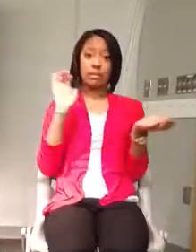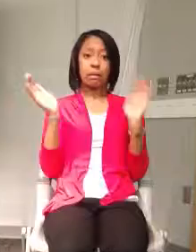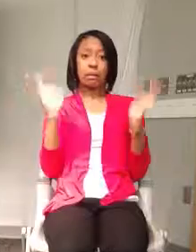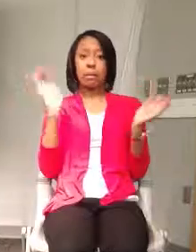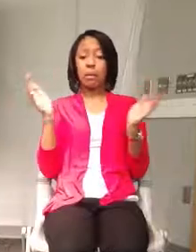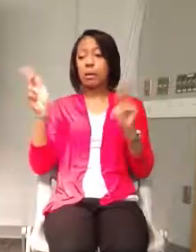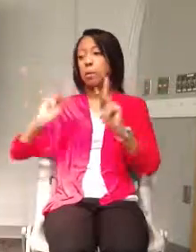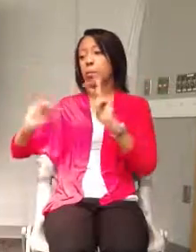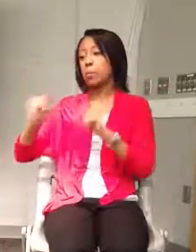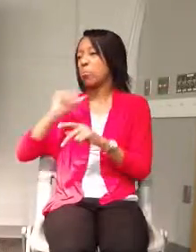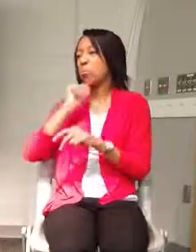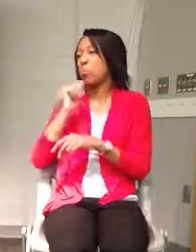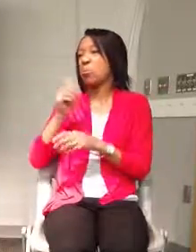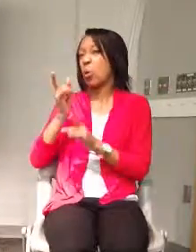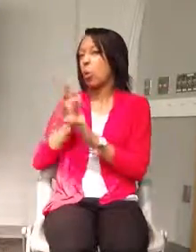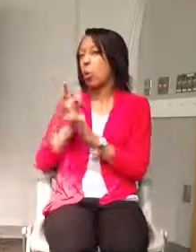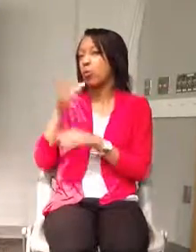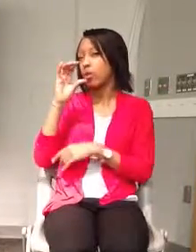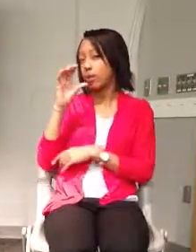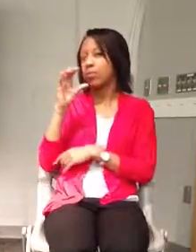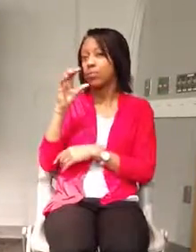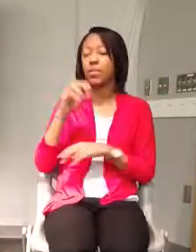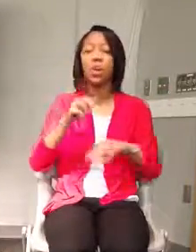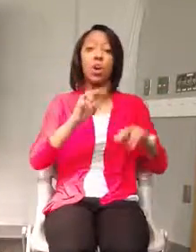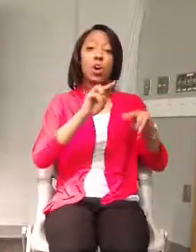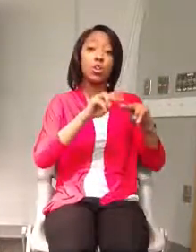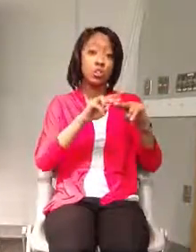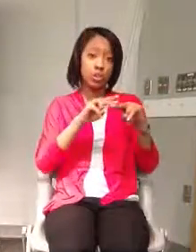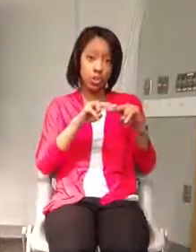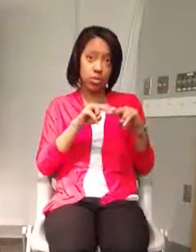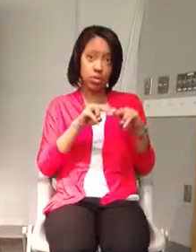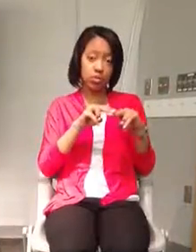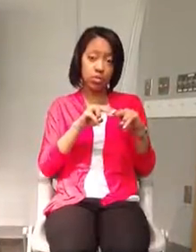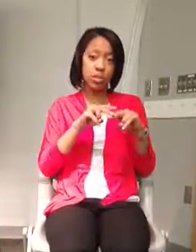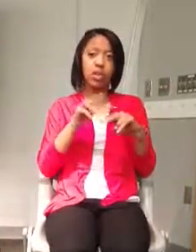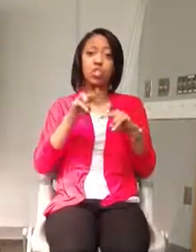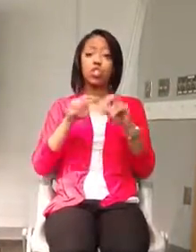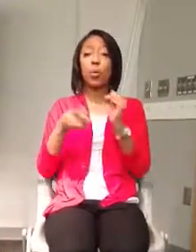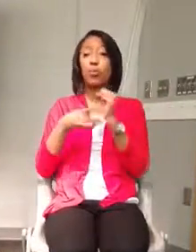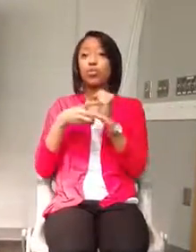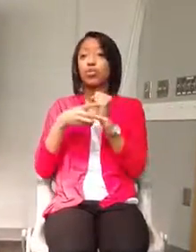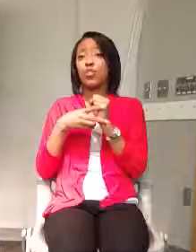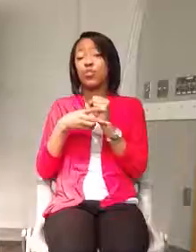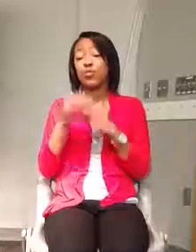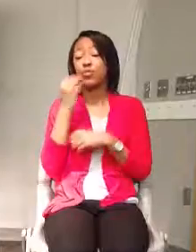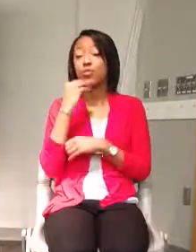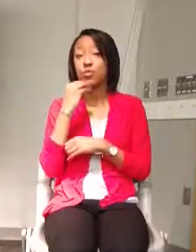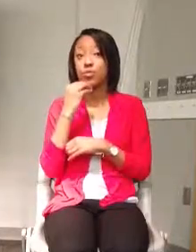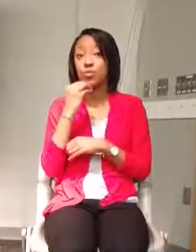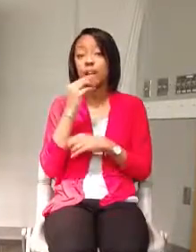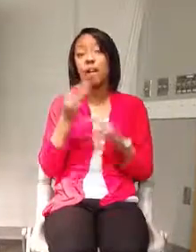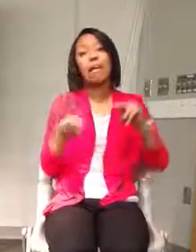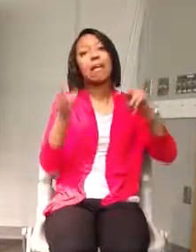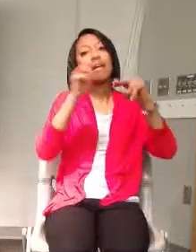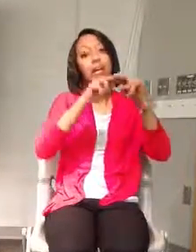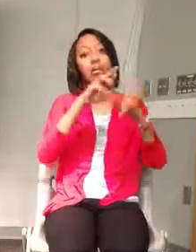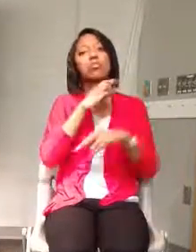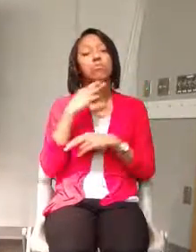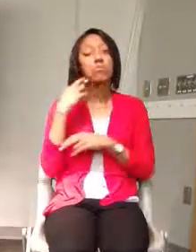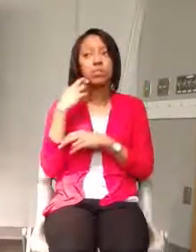Salt and salt-preserved food also increases risk. In addition to this, foods that have been smoked, because